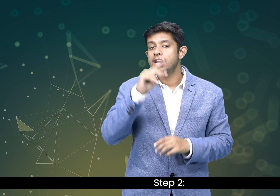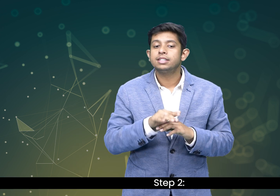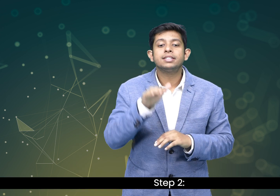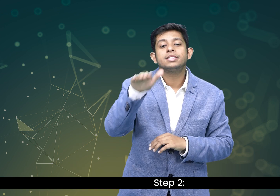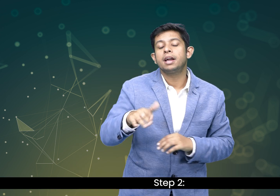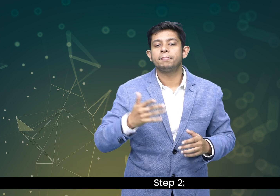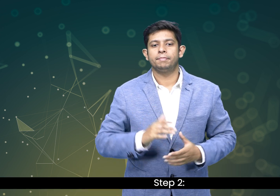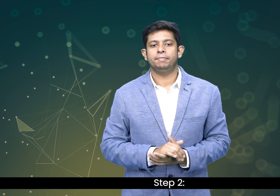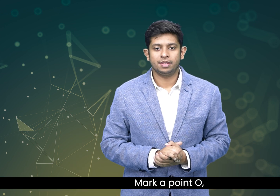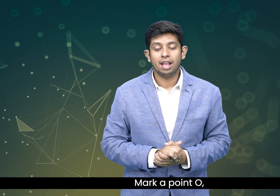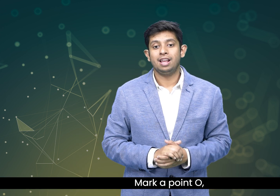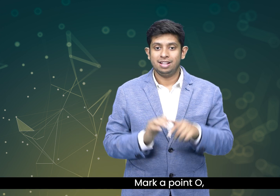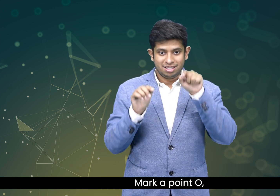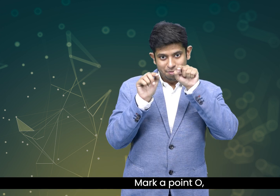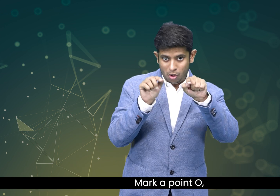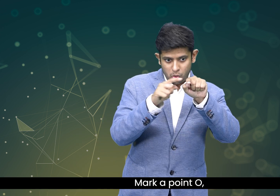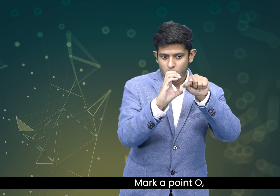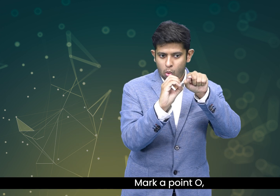Step 2. Mark a point O,